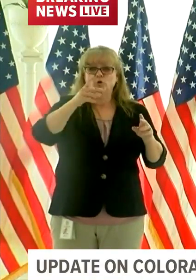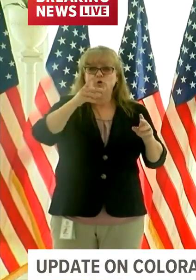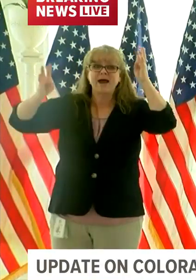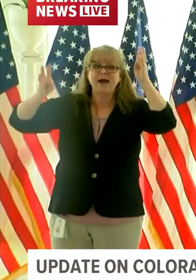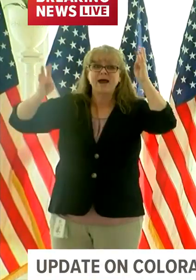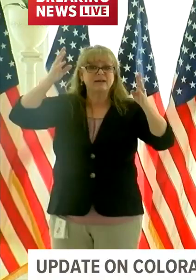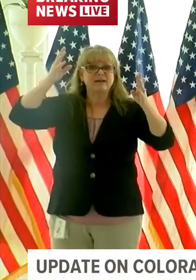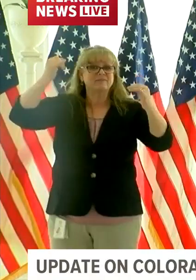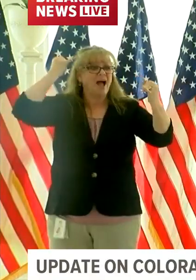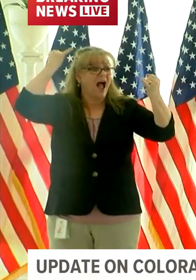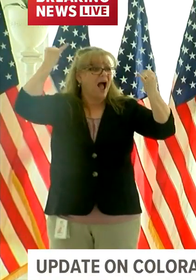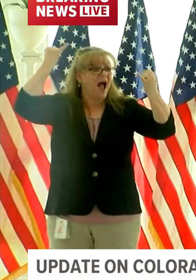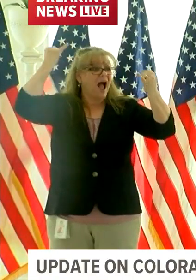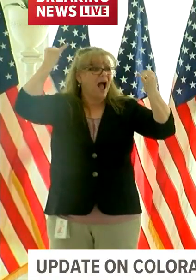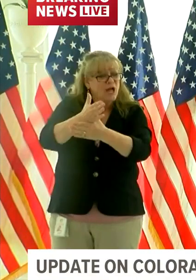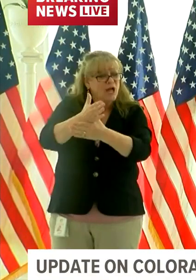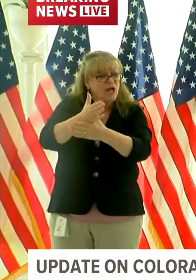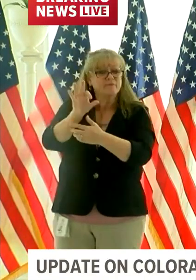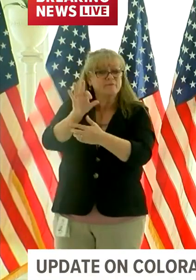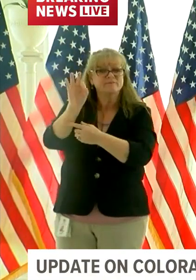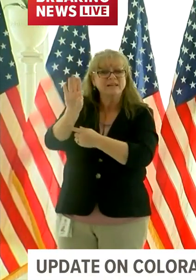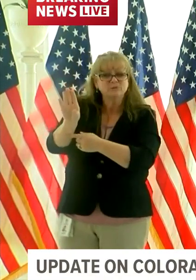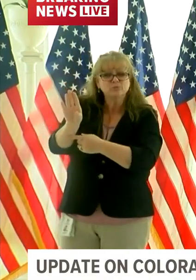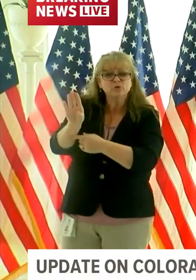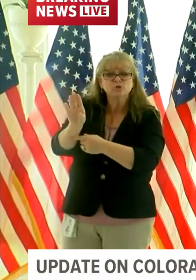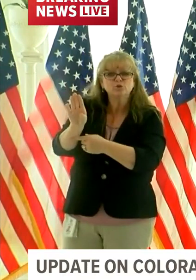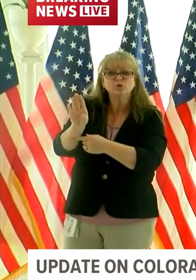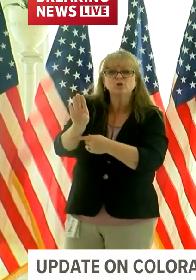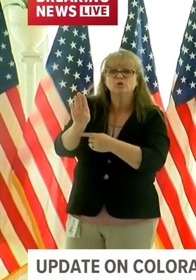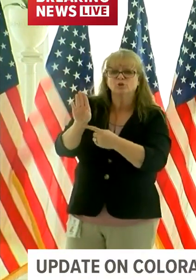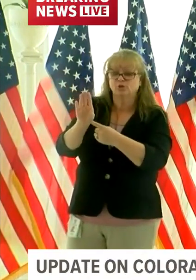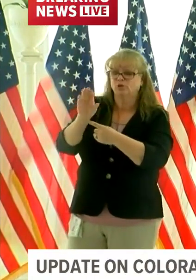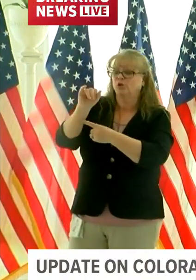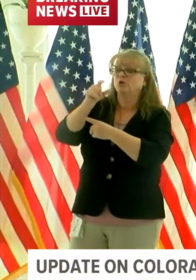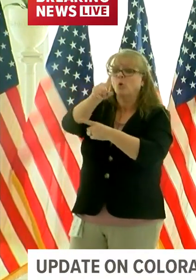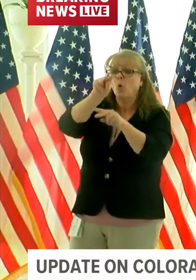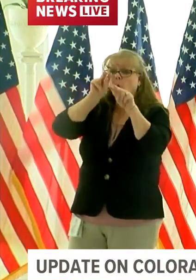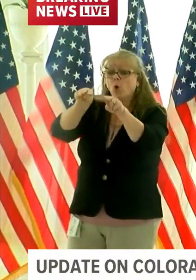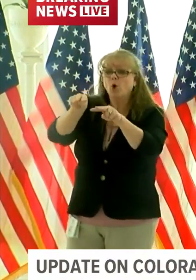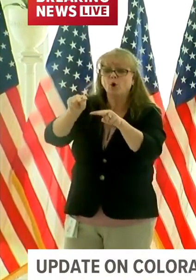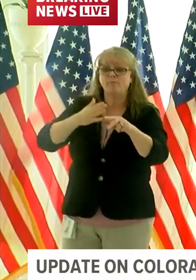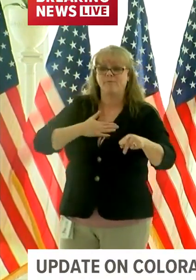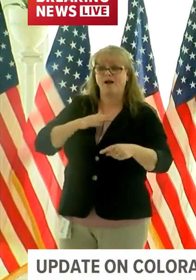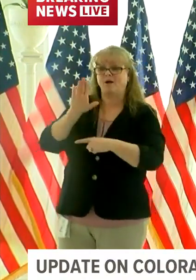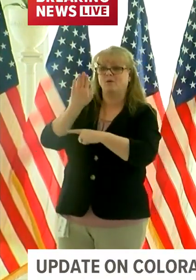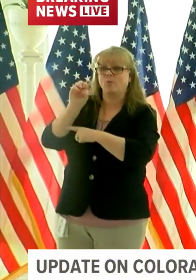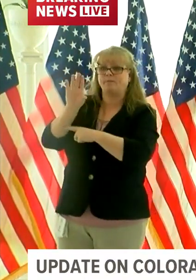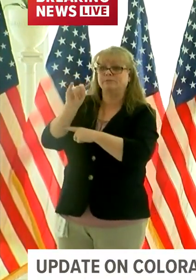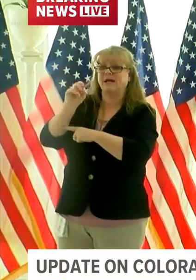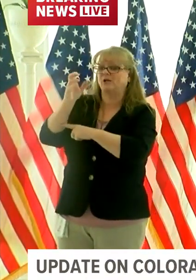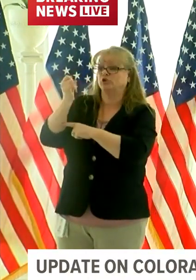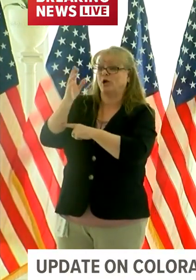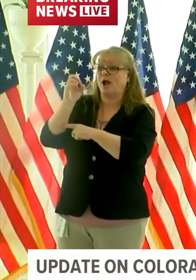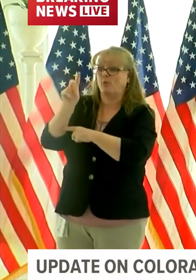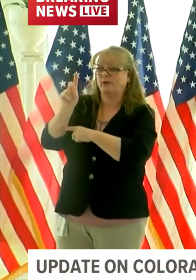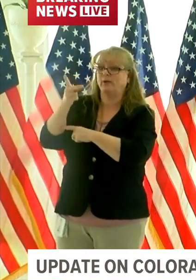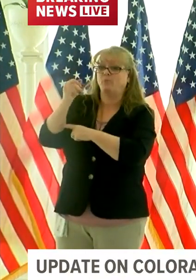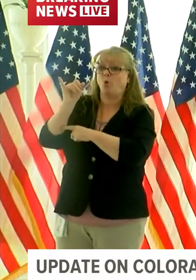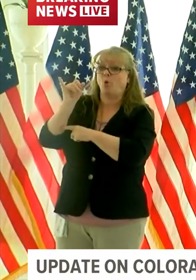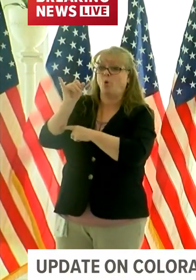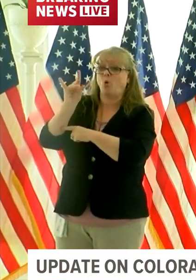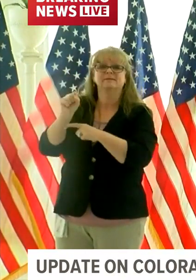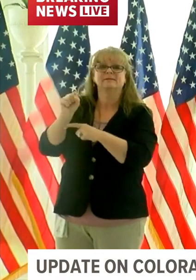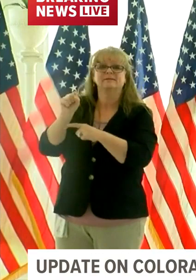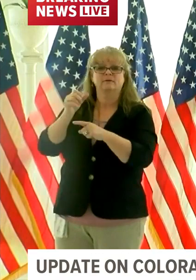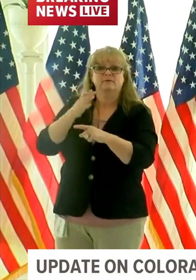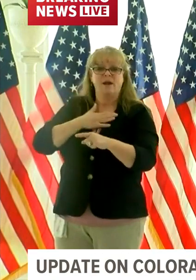us. Any ideas you have that there's more trade and transactions and commerce that can occur without more